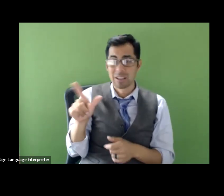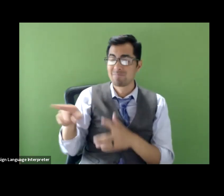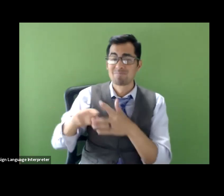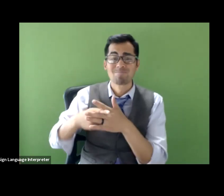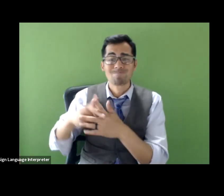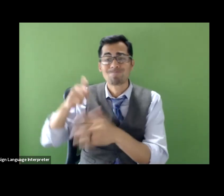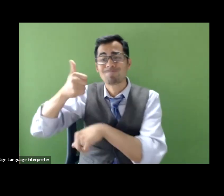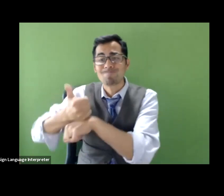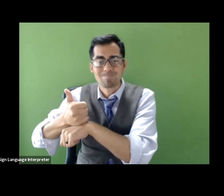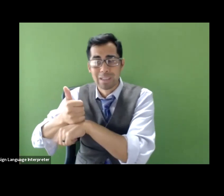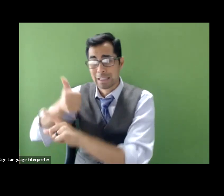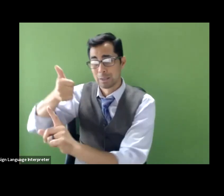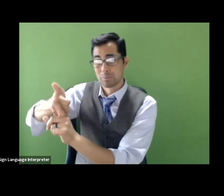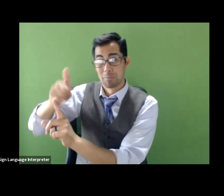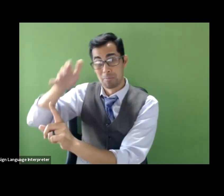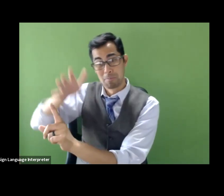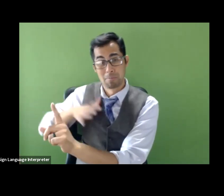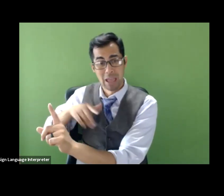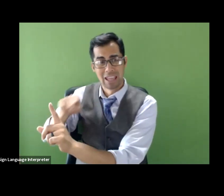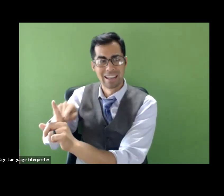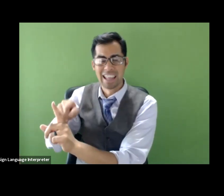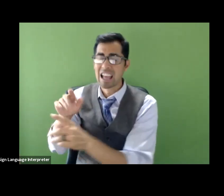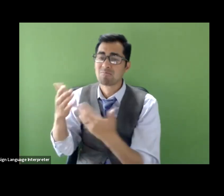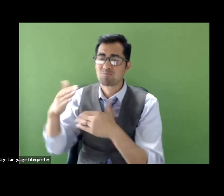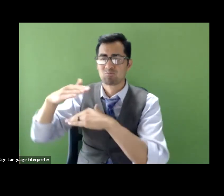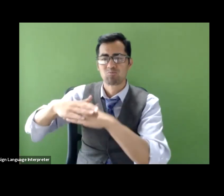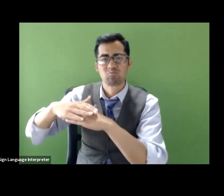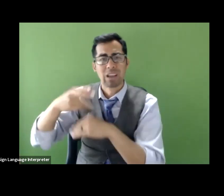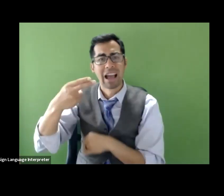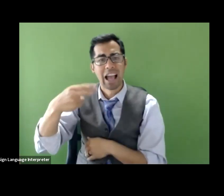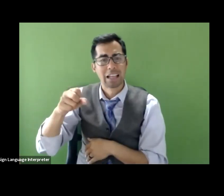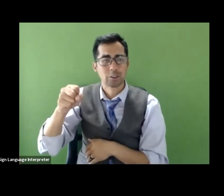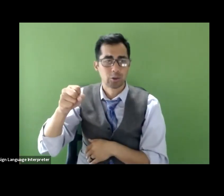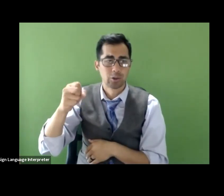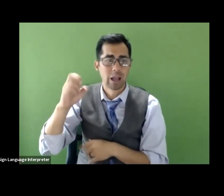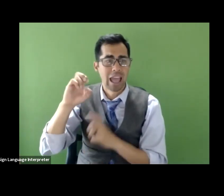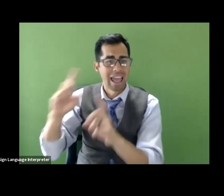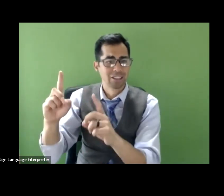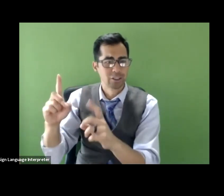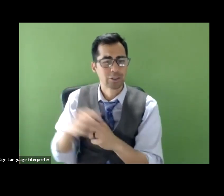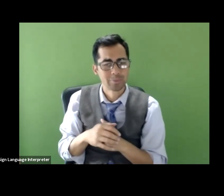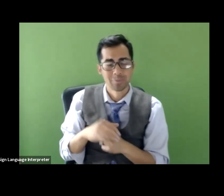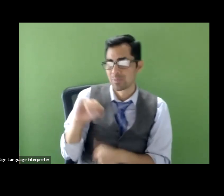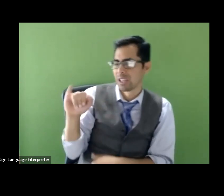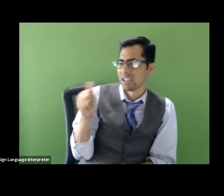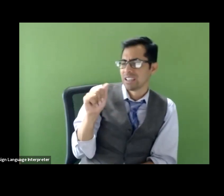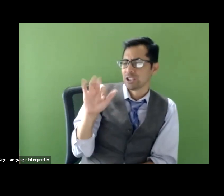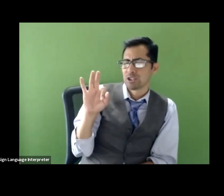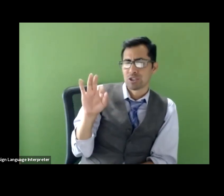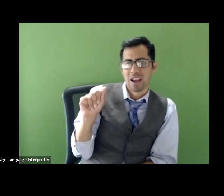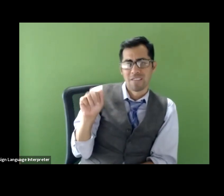who himself probably had a high school education. Jaffer also gave me my